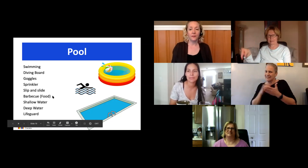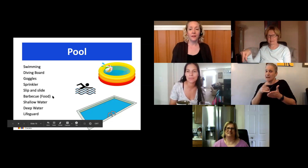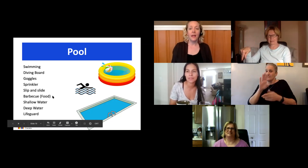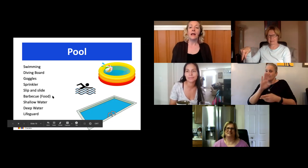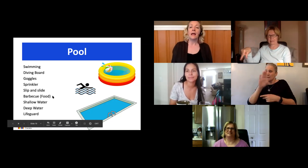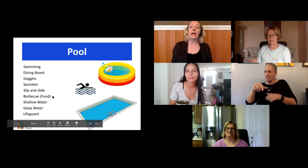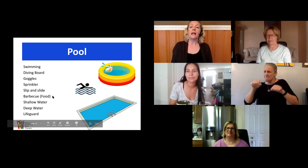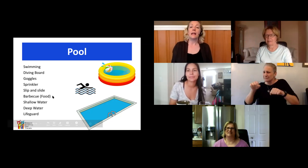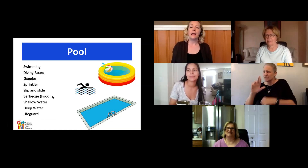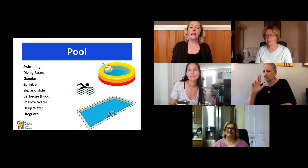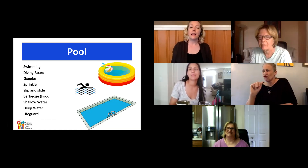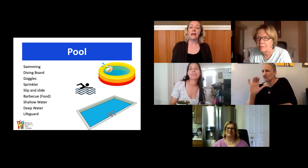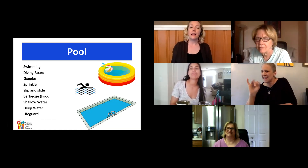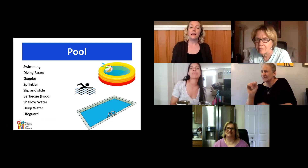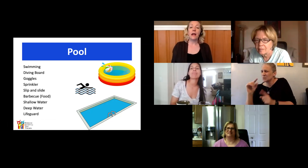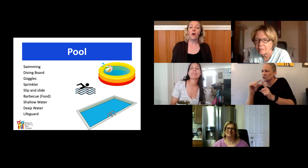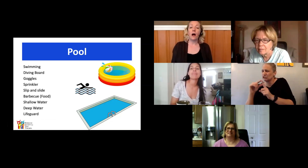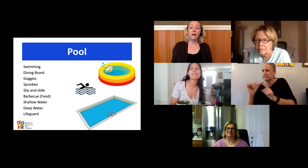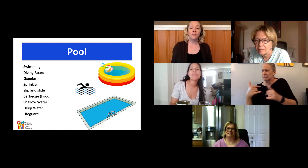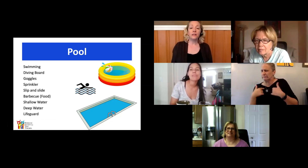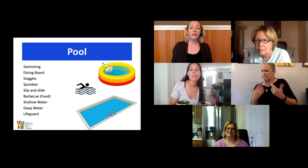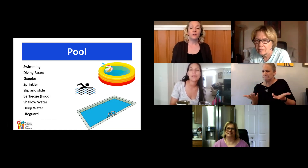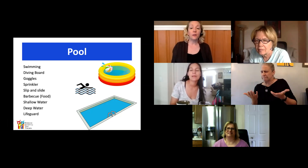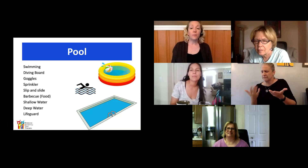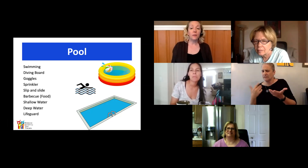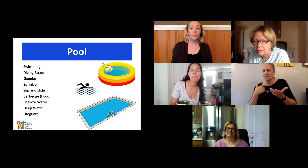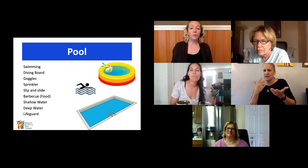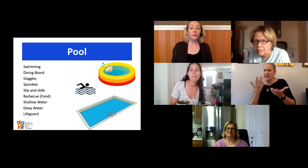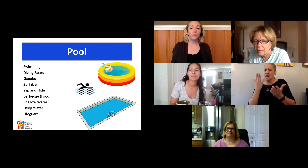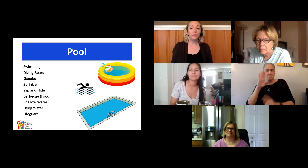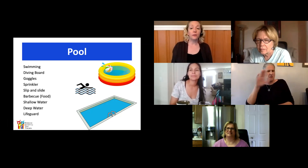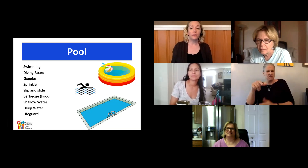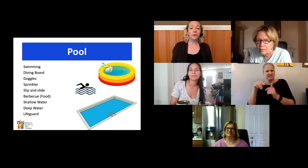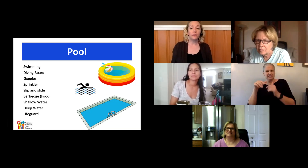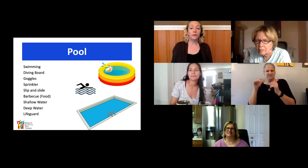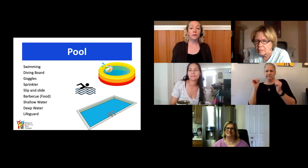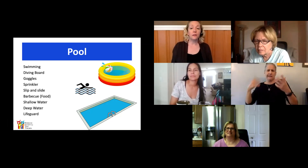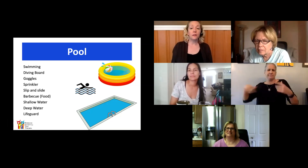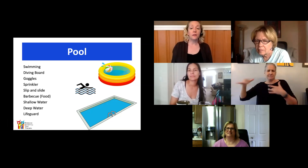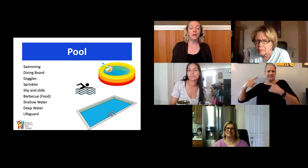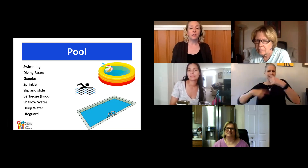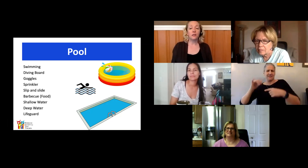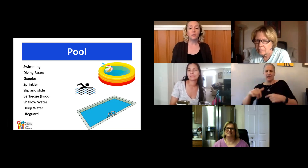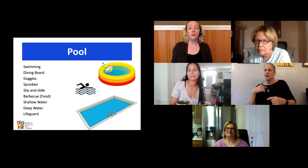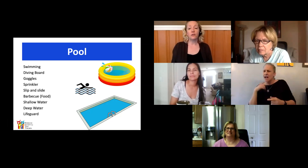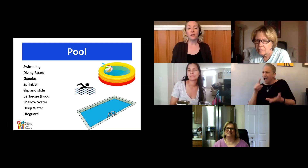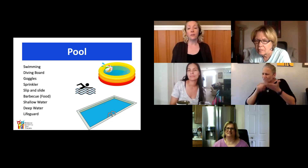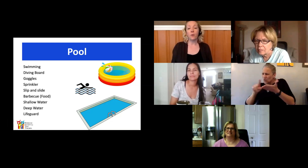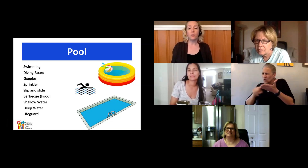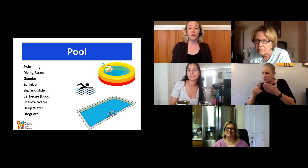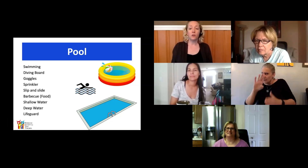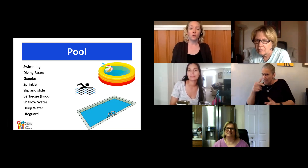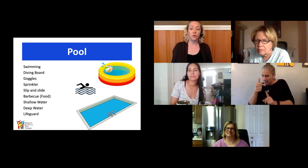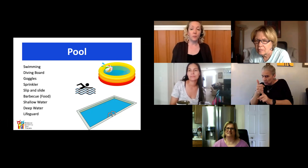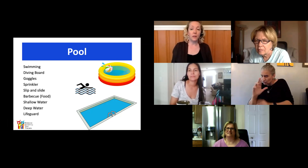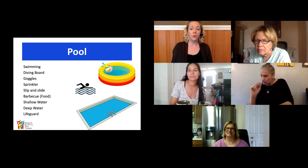Now, honestly, some people, there's actually some concern now that barbecue could be a word that's